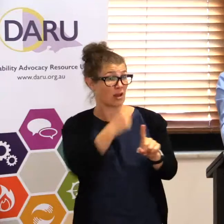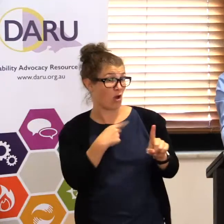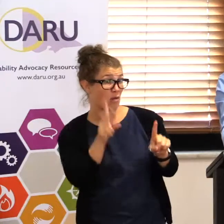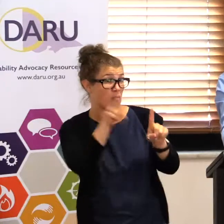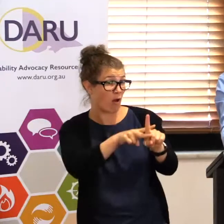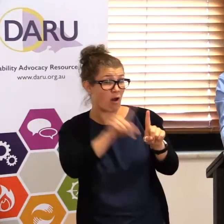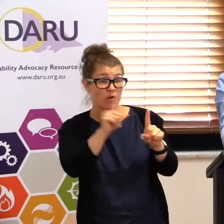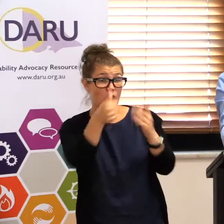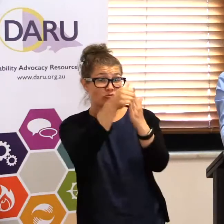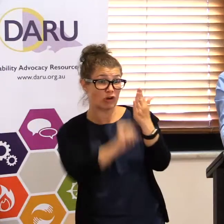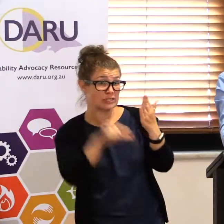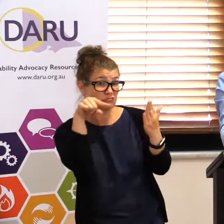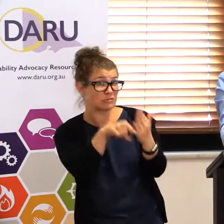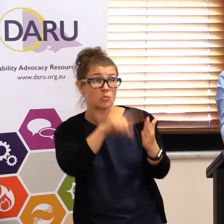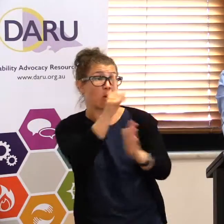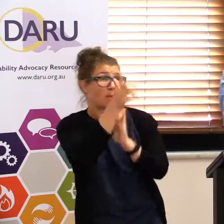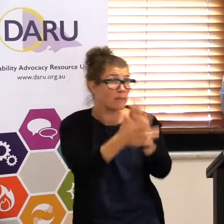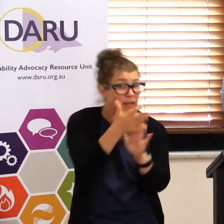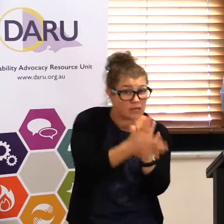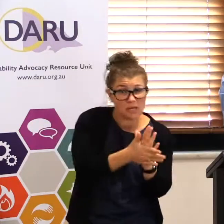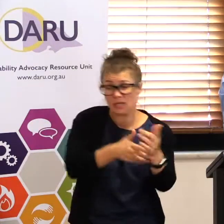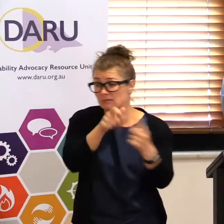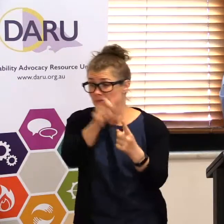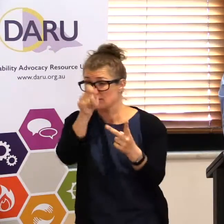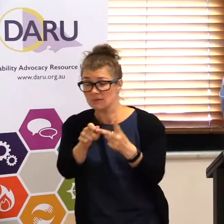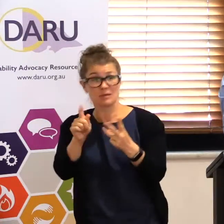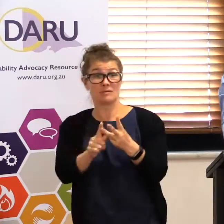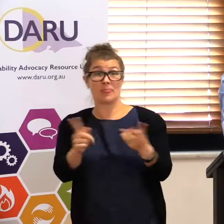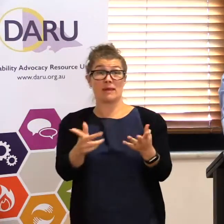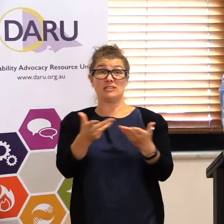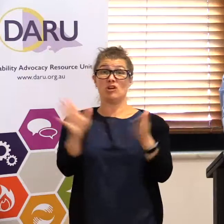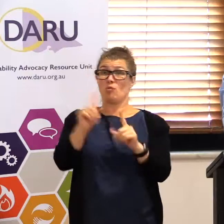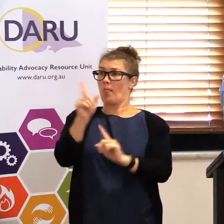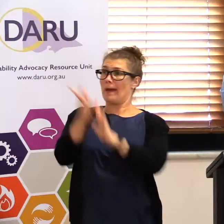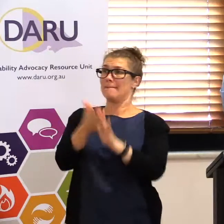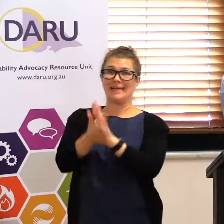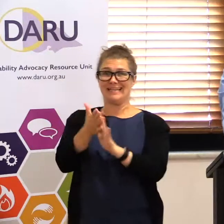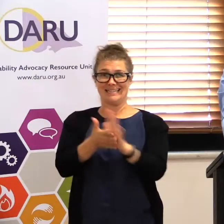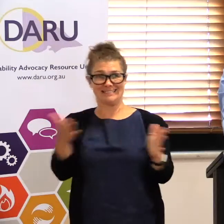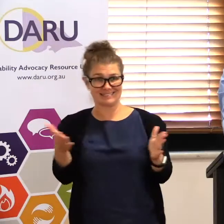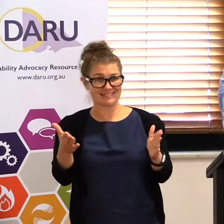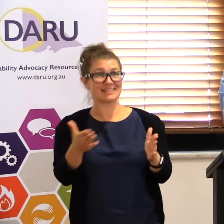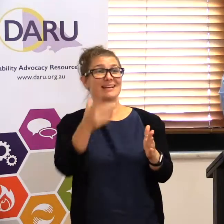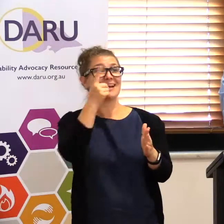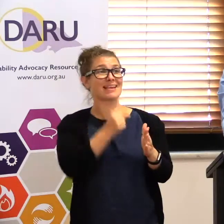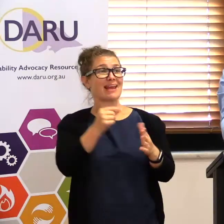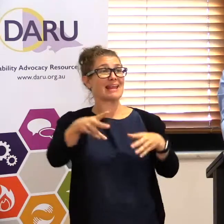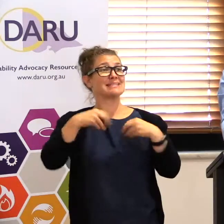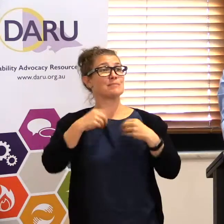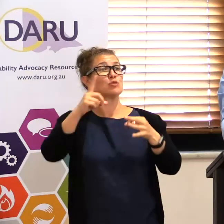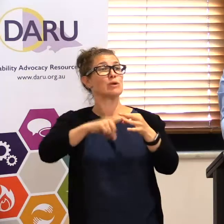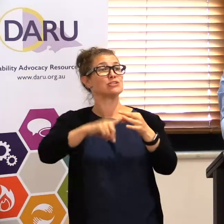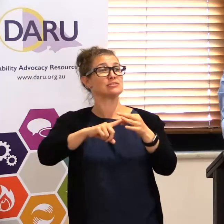this criteria mean? What does this mean in general? We can only accept questions up to midnight